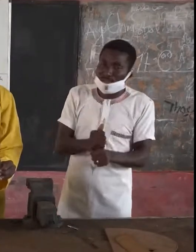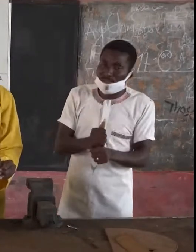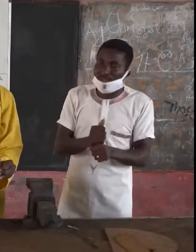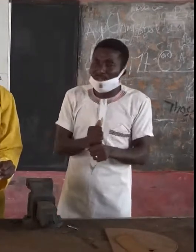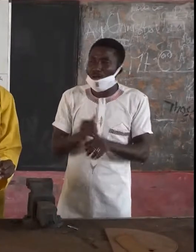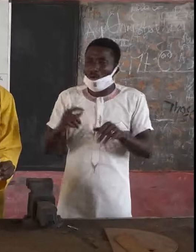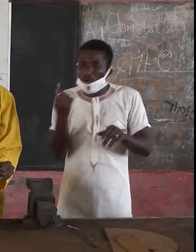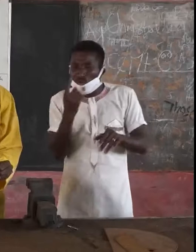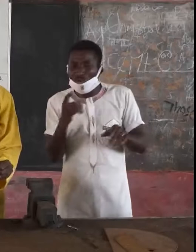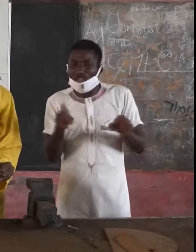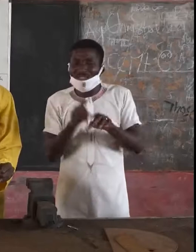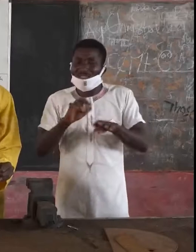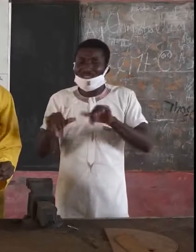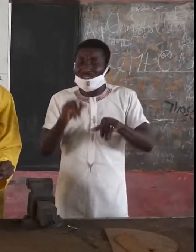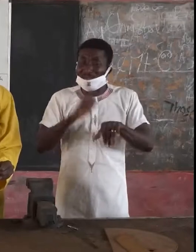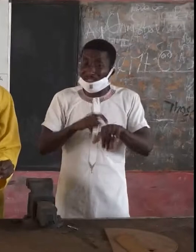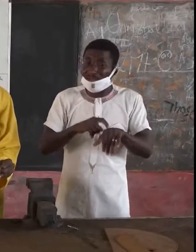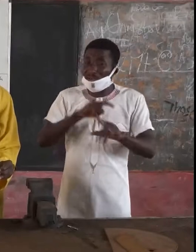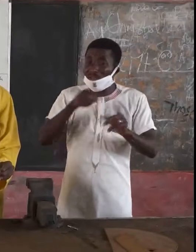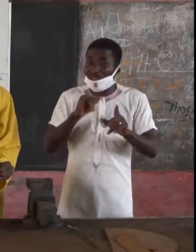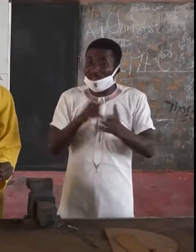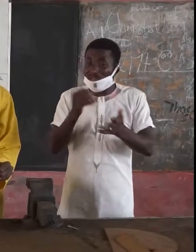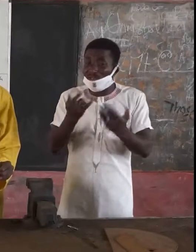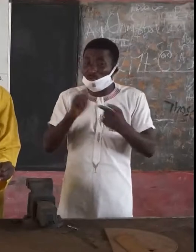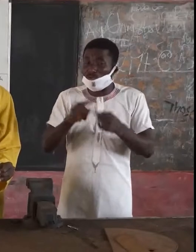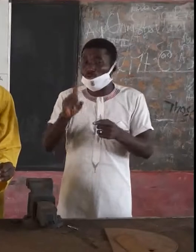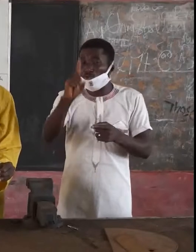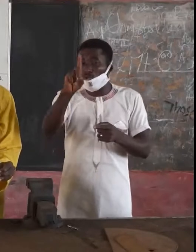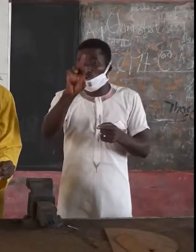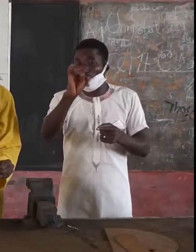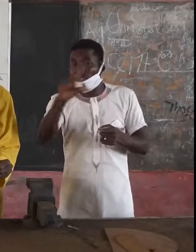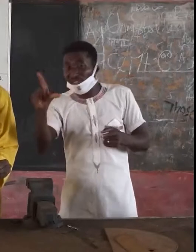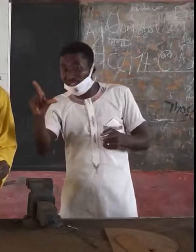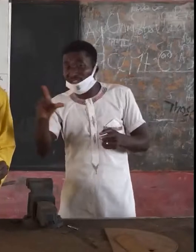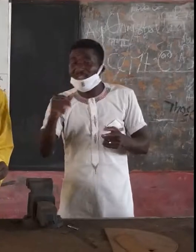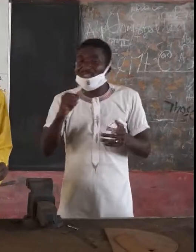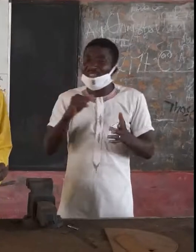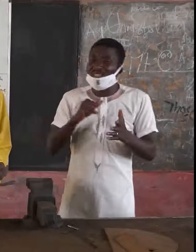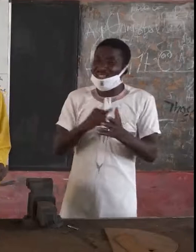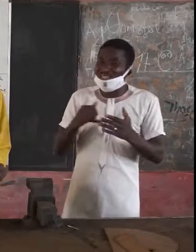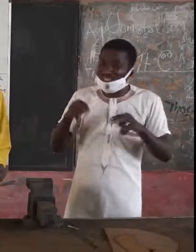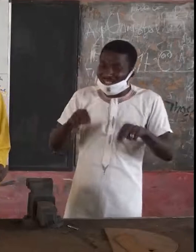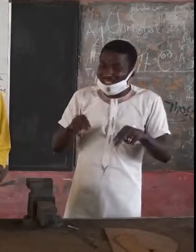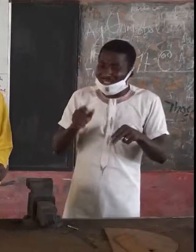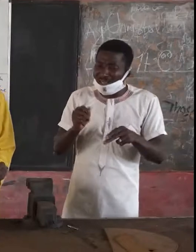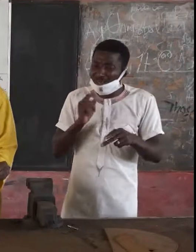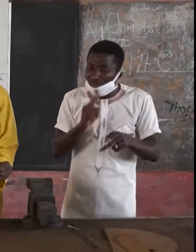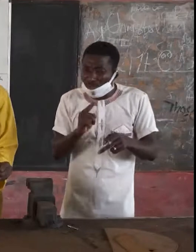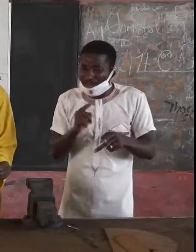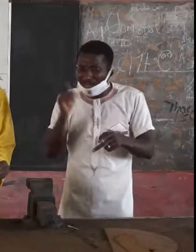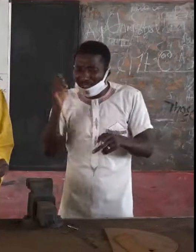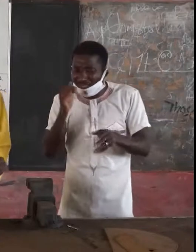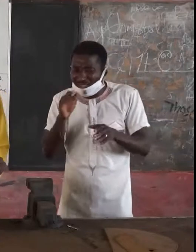time, when it comes to drilling, it's another operation that requires proper attention at the point you are doing the